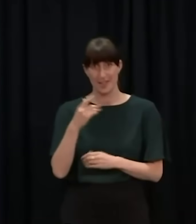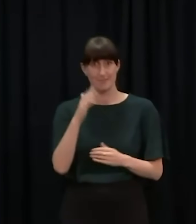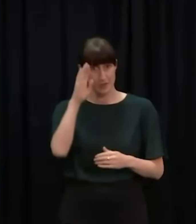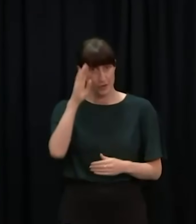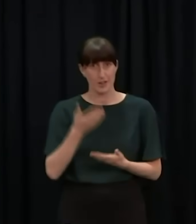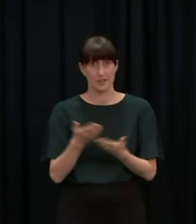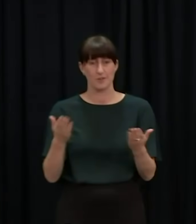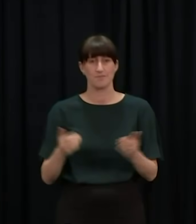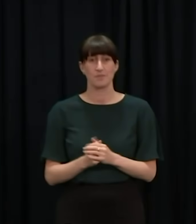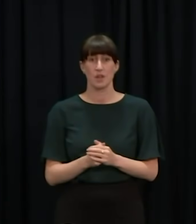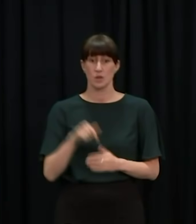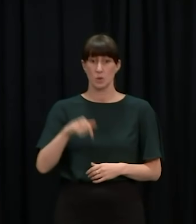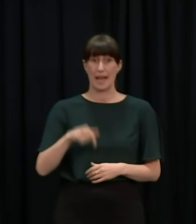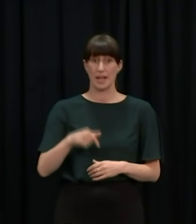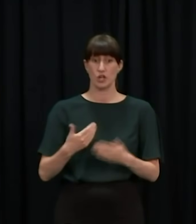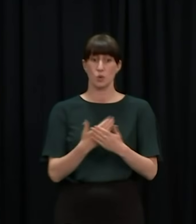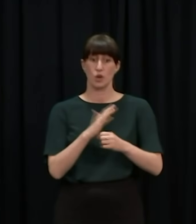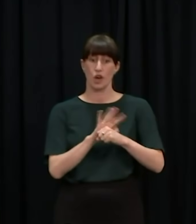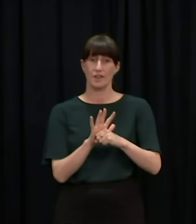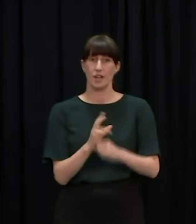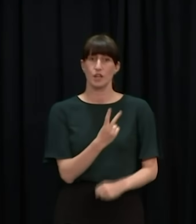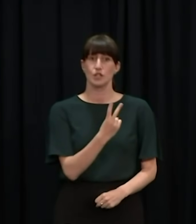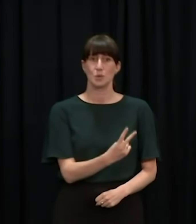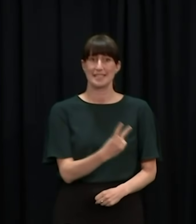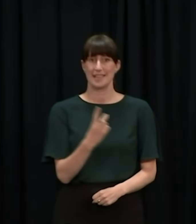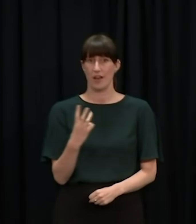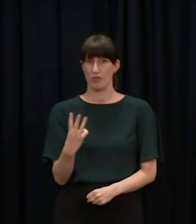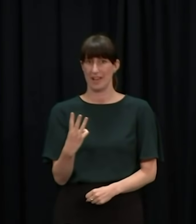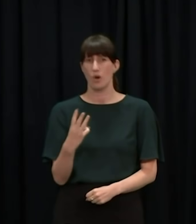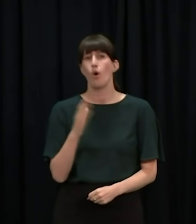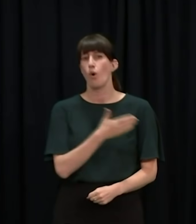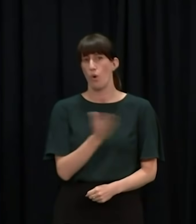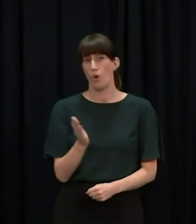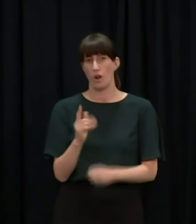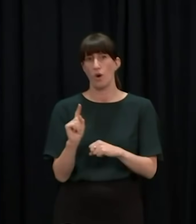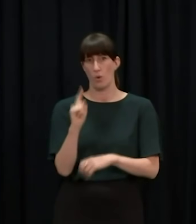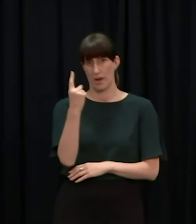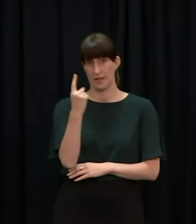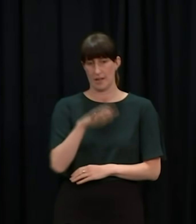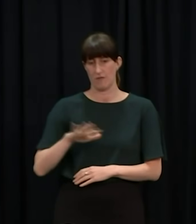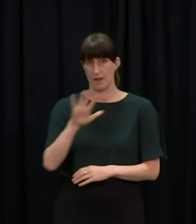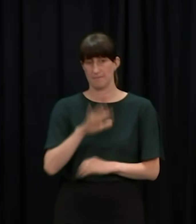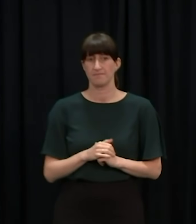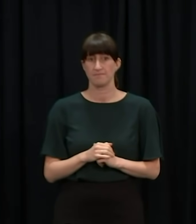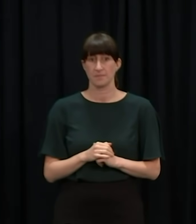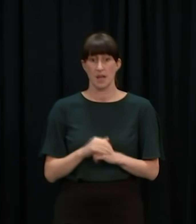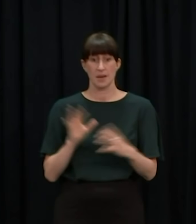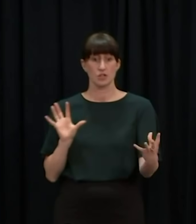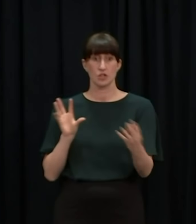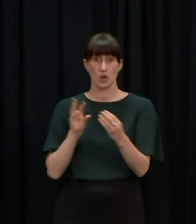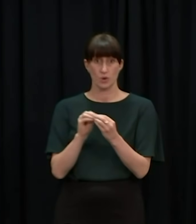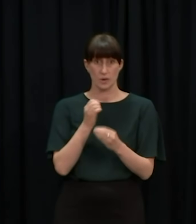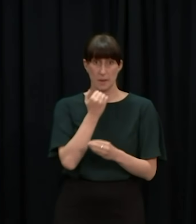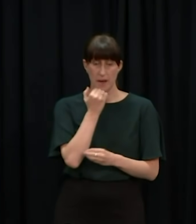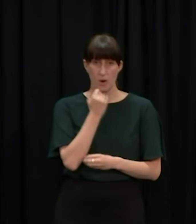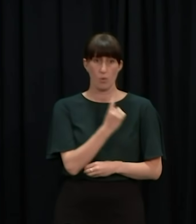So today there are 23 new community cases to report, all in the Auckland region. It takes our total number associated with this